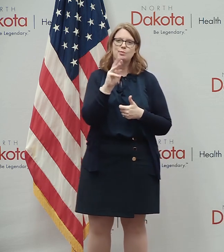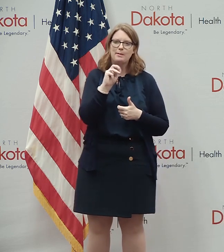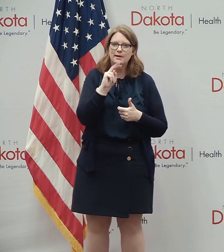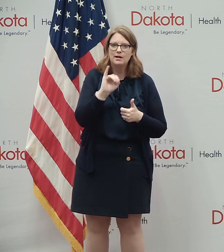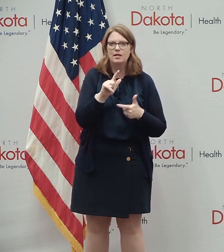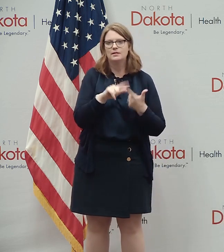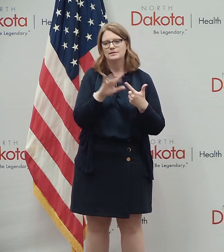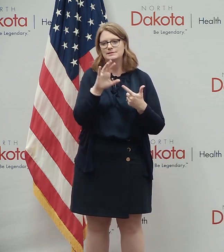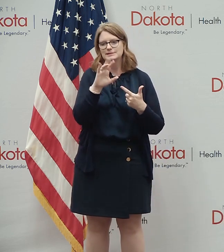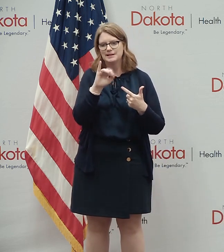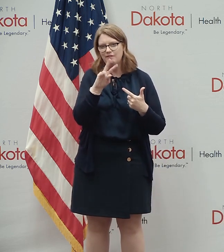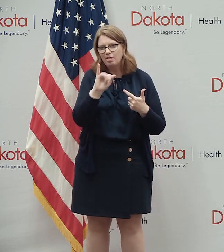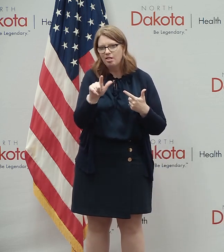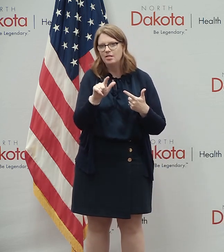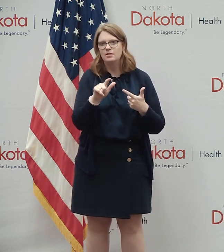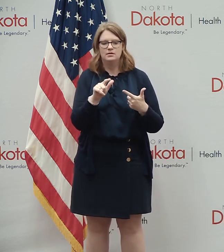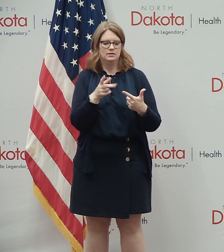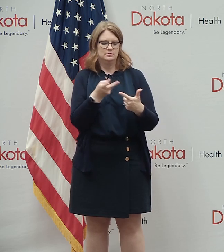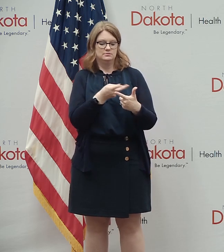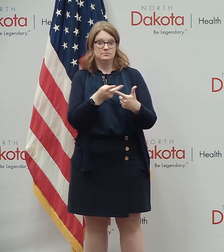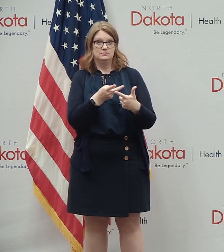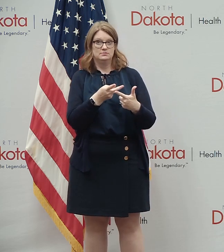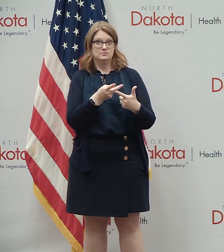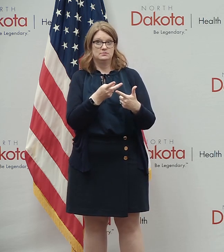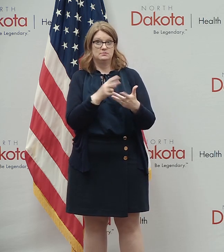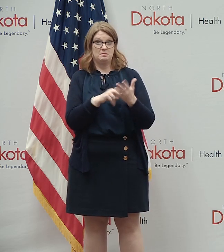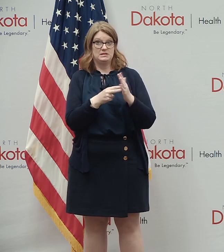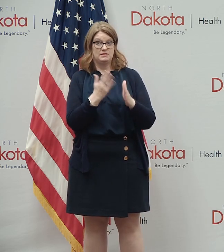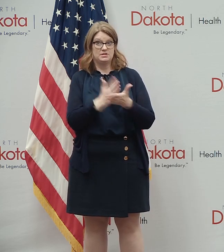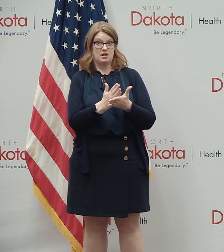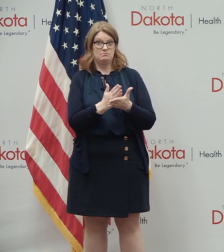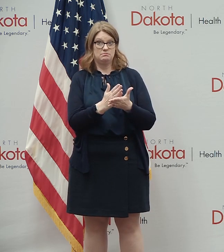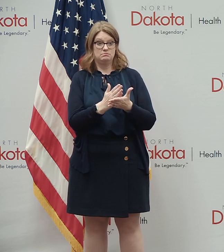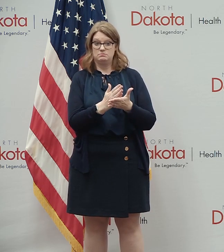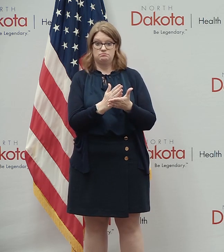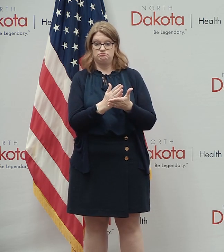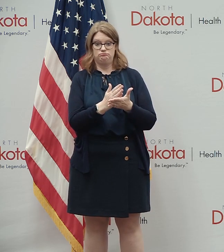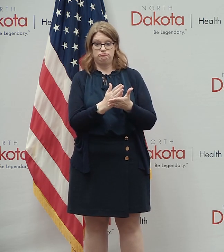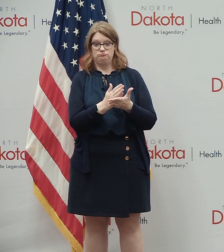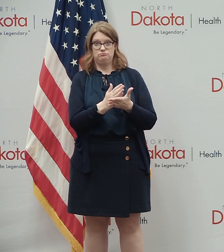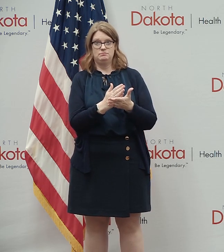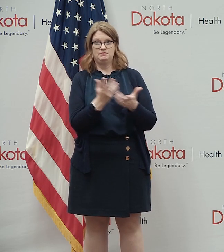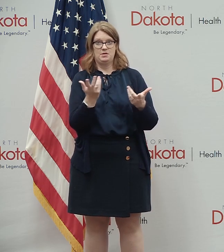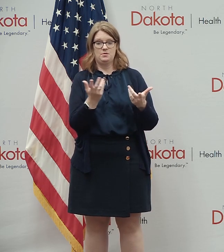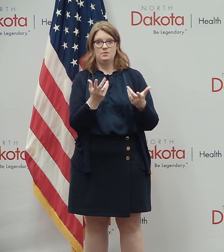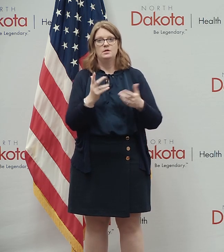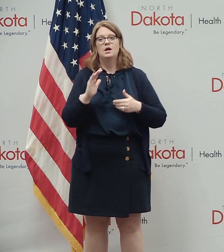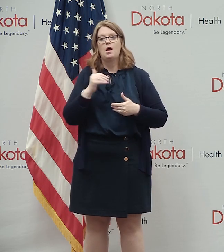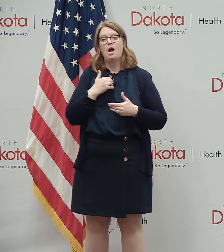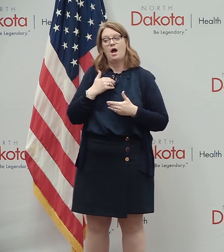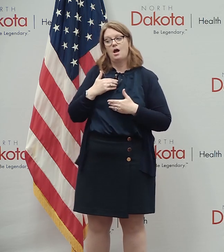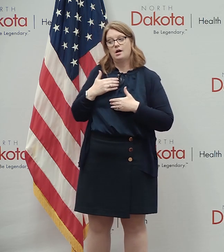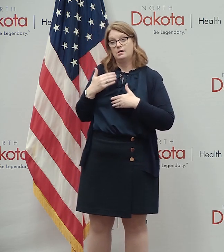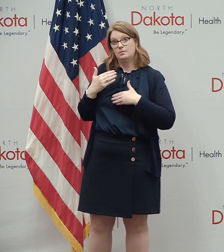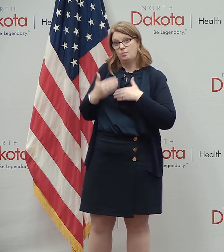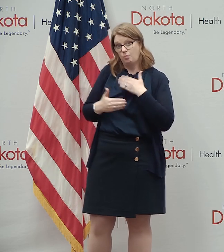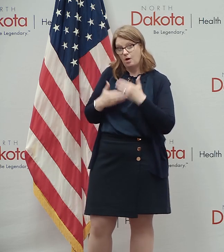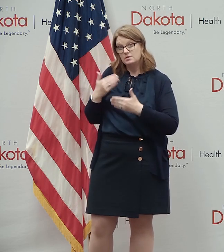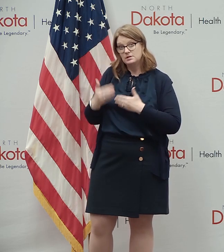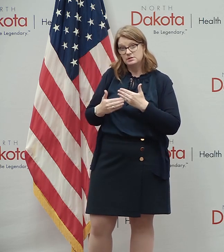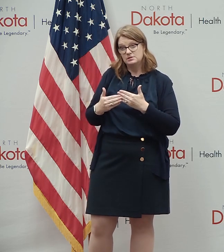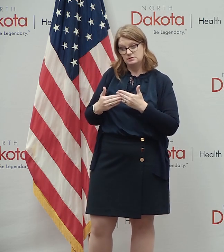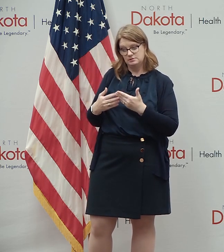civil filings, which have not stopped during this pandemic. Although we've slowed down our process